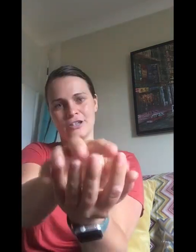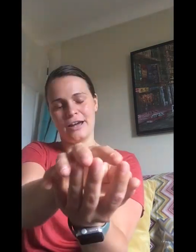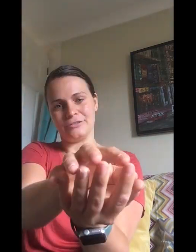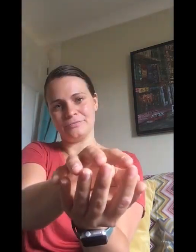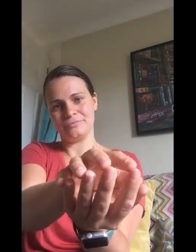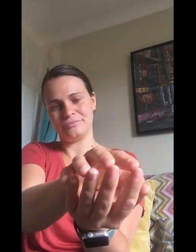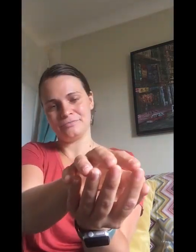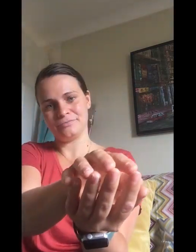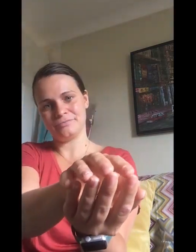Crocodile.